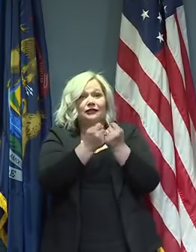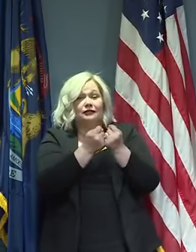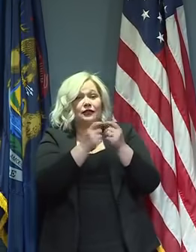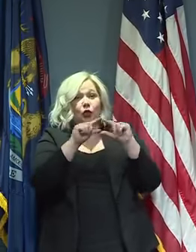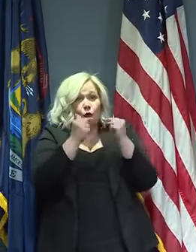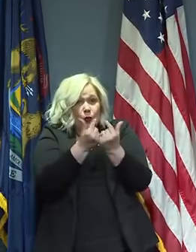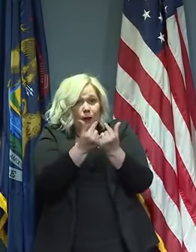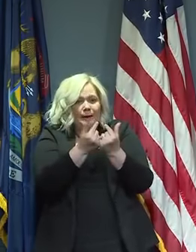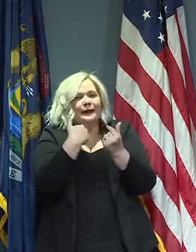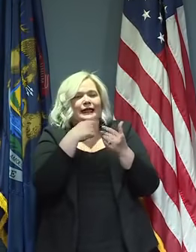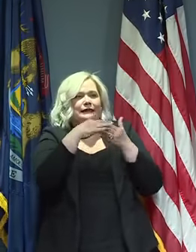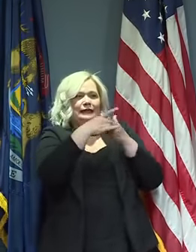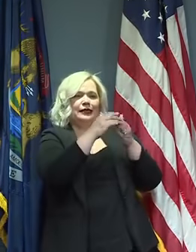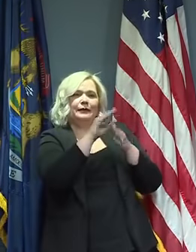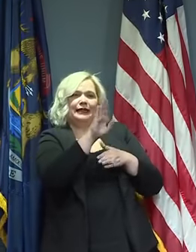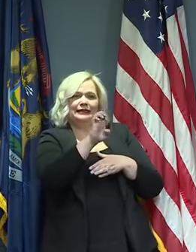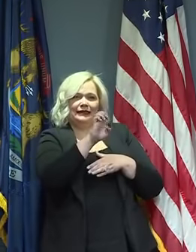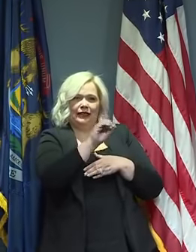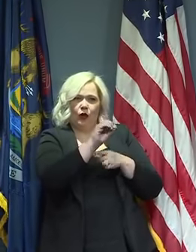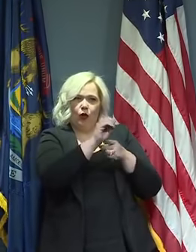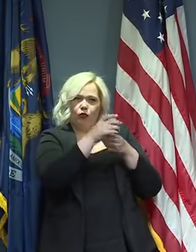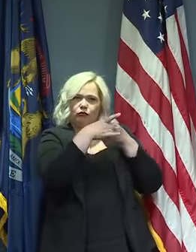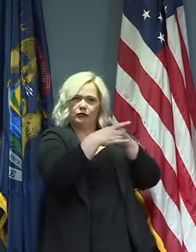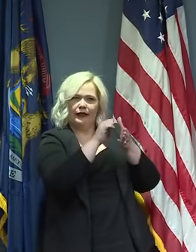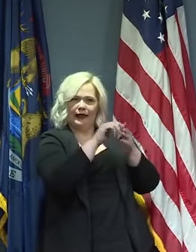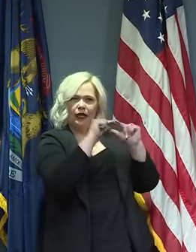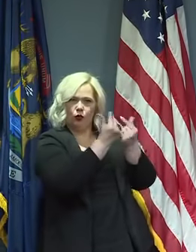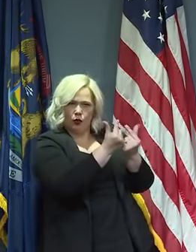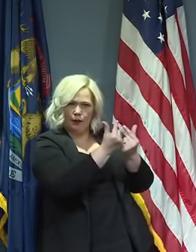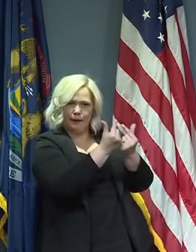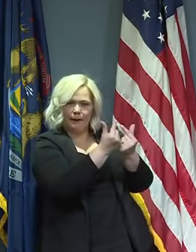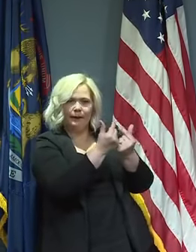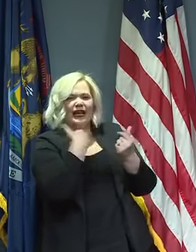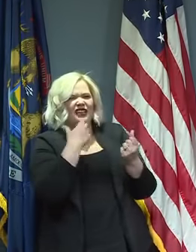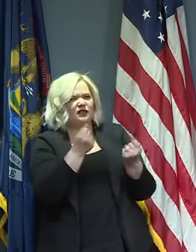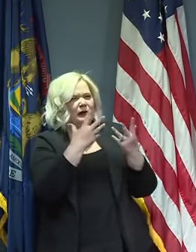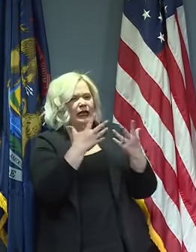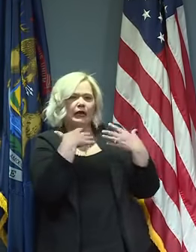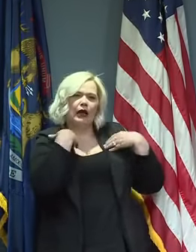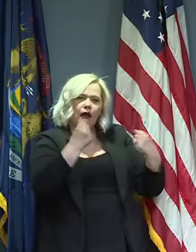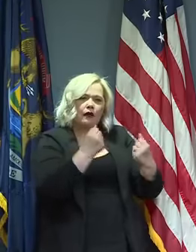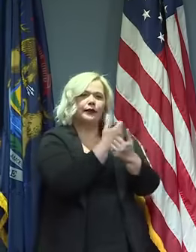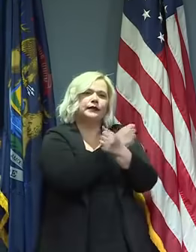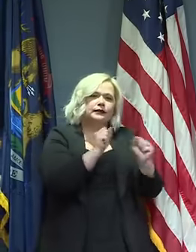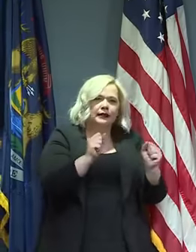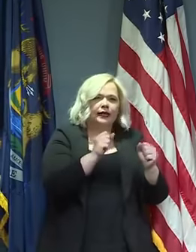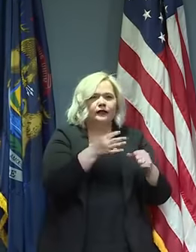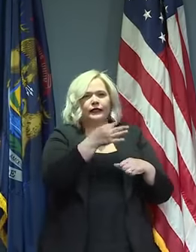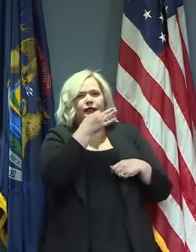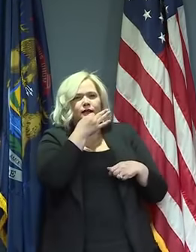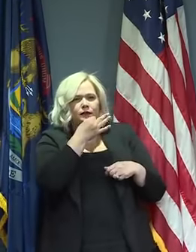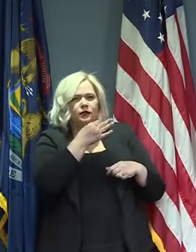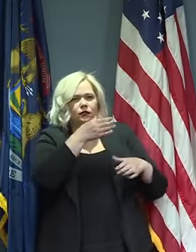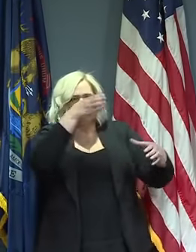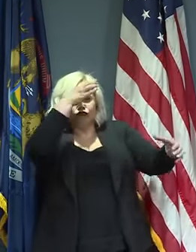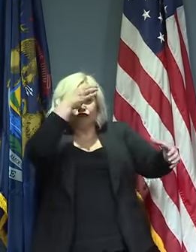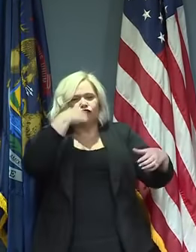CEO and also involves an array of industry health and safety experts as well as labor